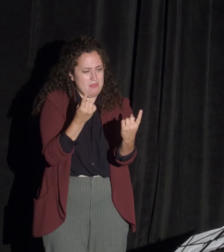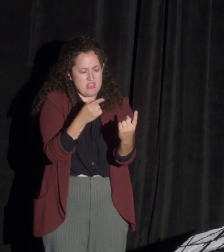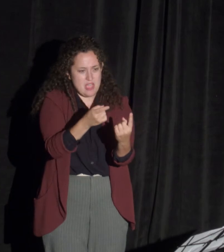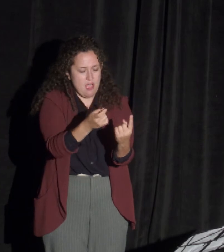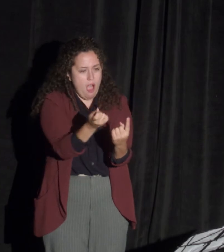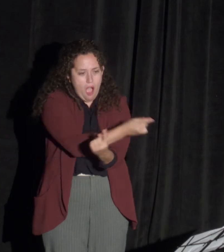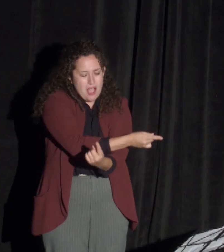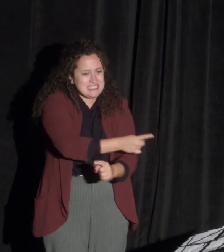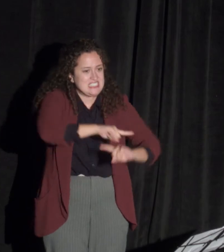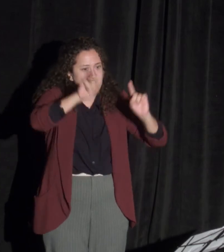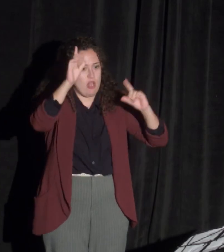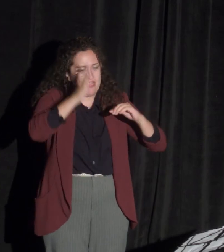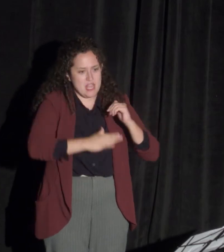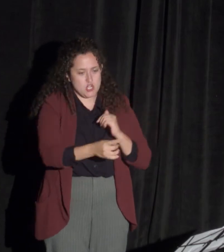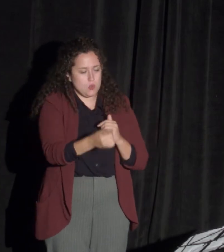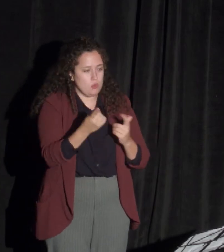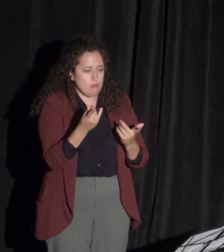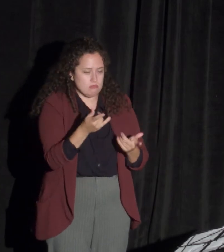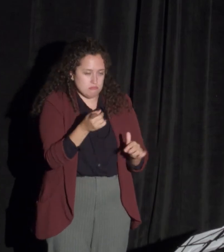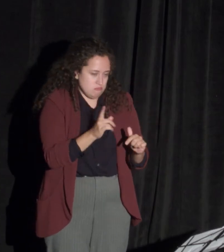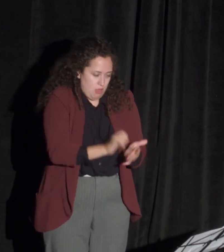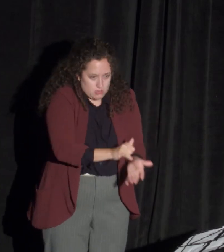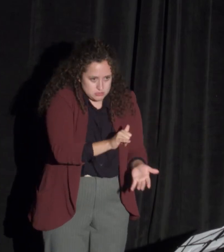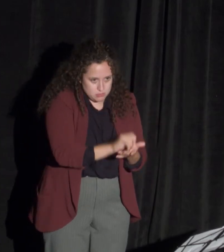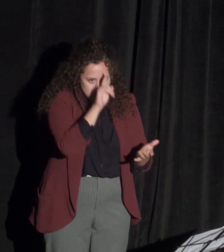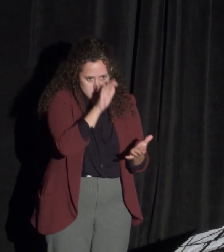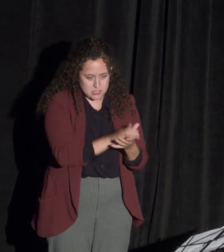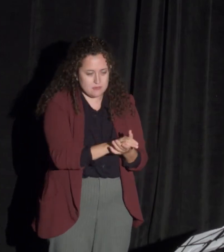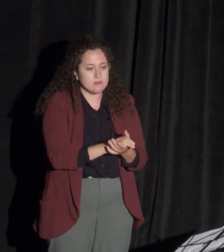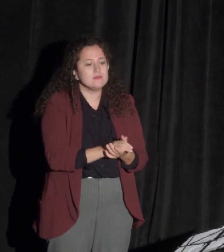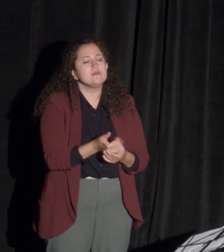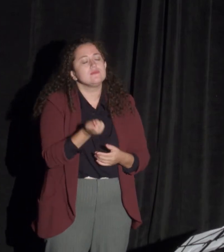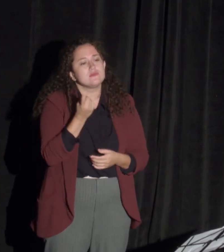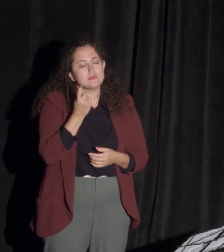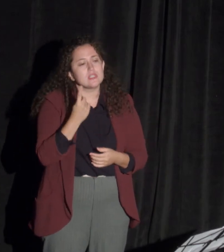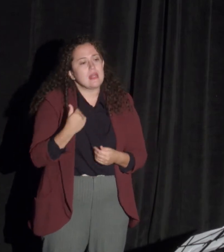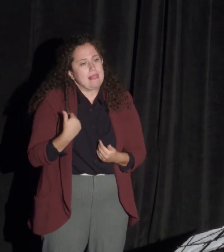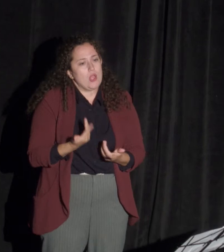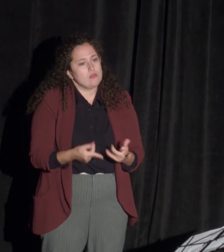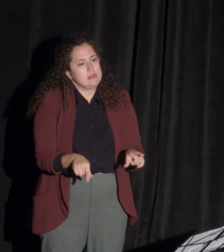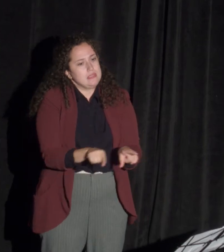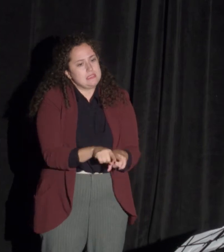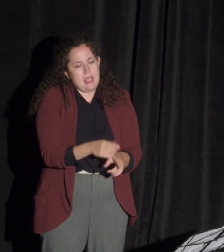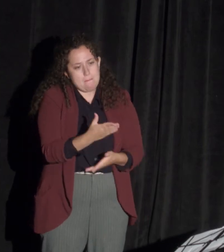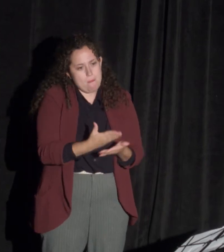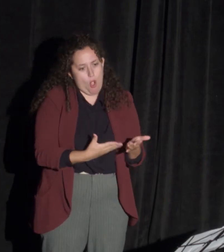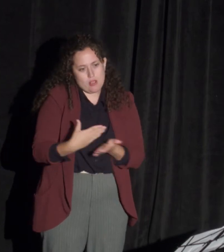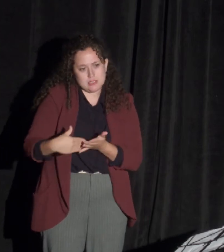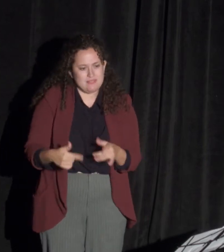one question follows from the other. They're two halves of the same coin, and they're questions I've been obsessed with for a very, very long